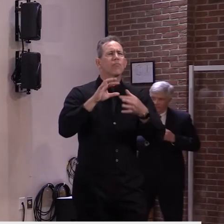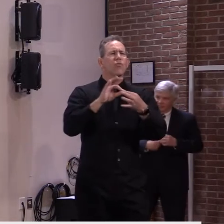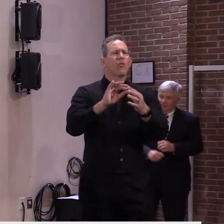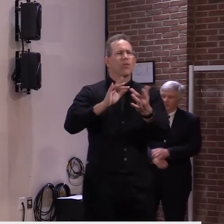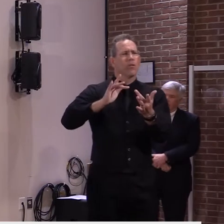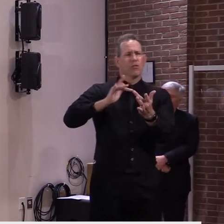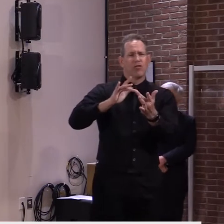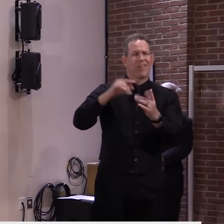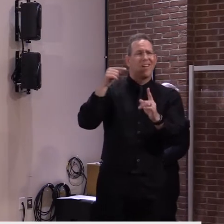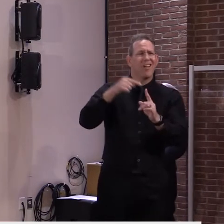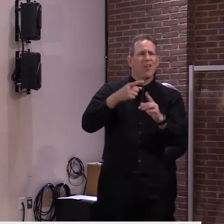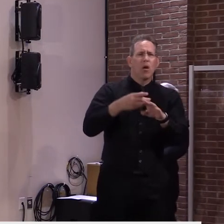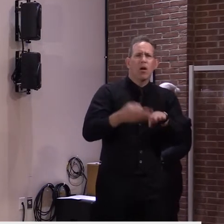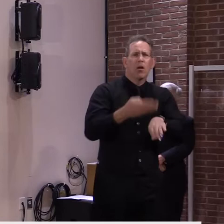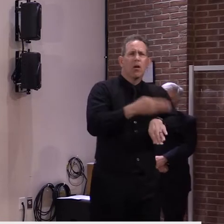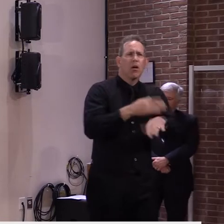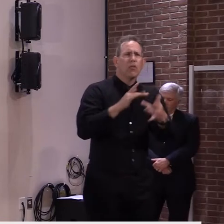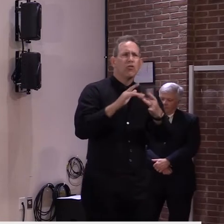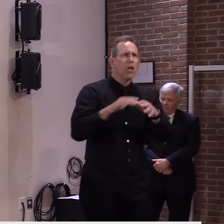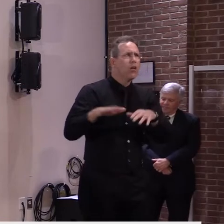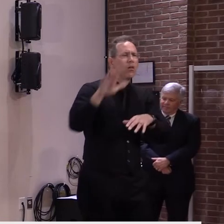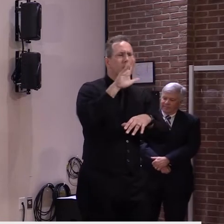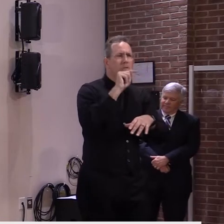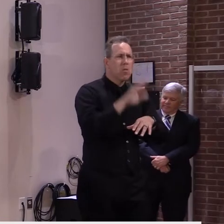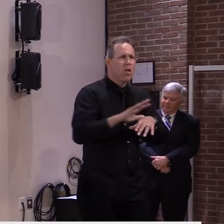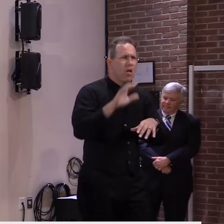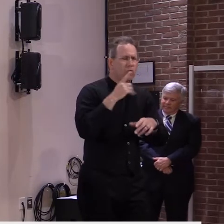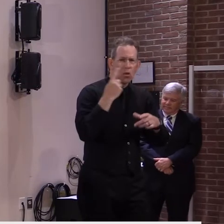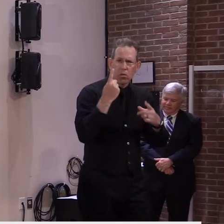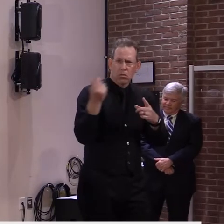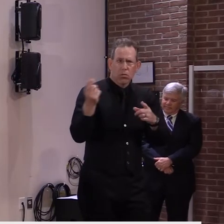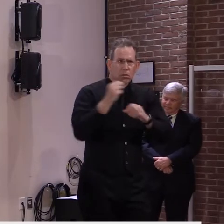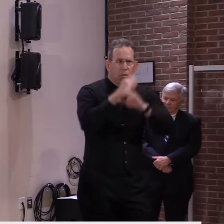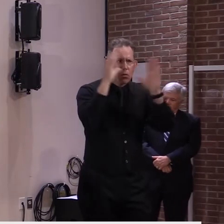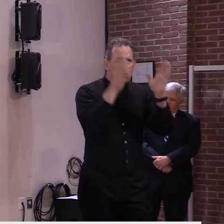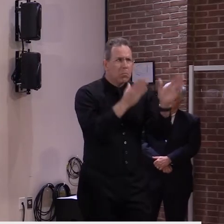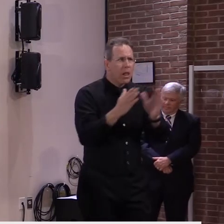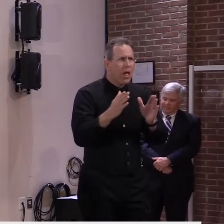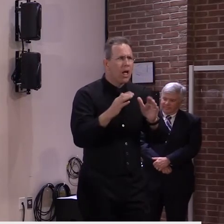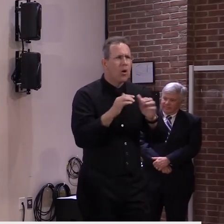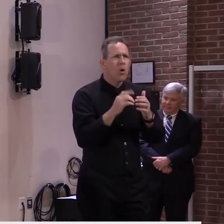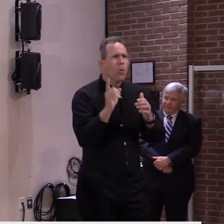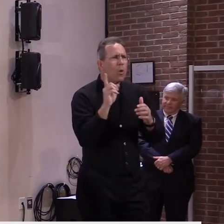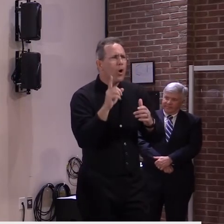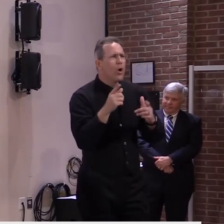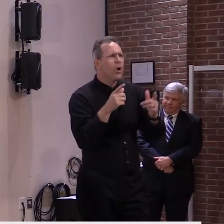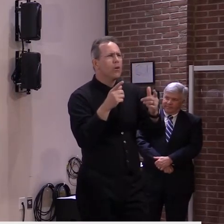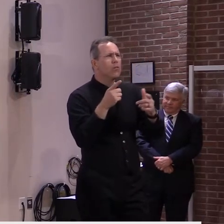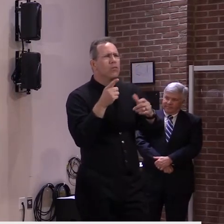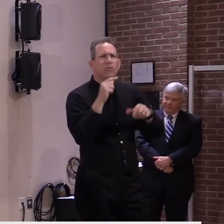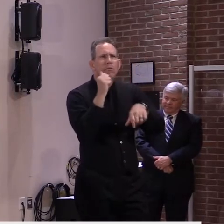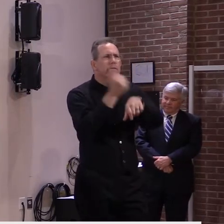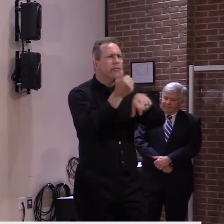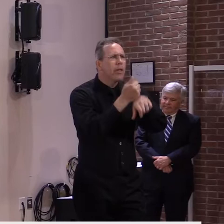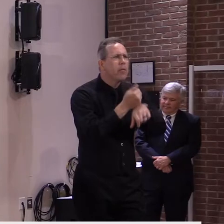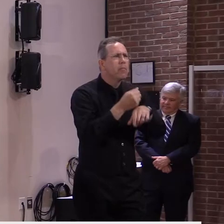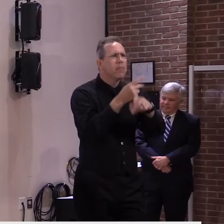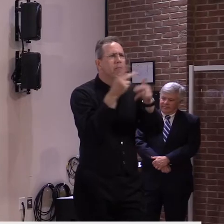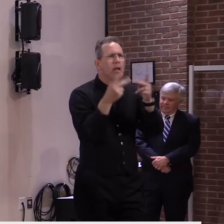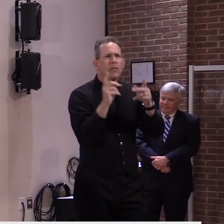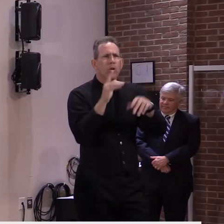beyond this portion of attending to the needs of the CUDs? Well,